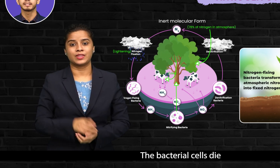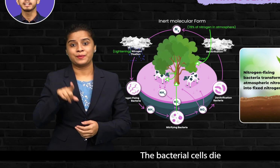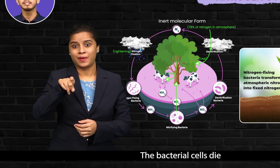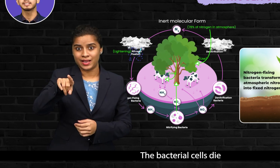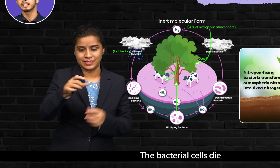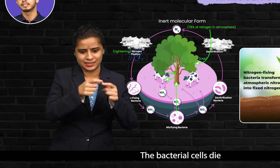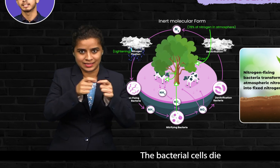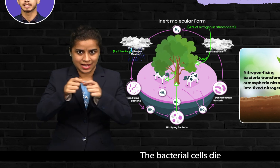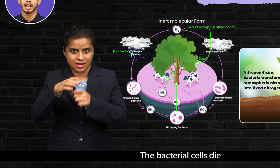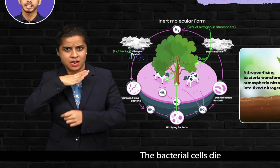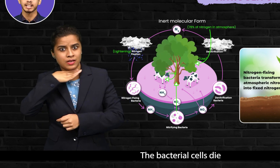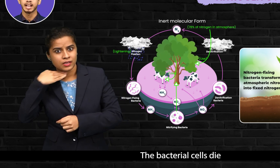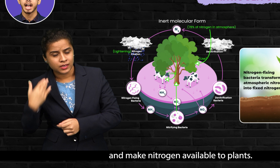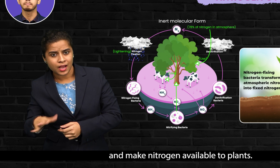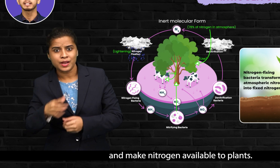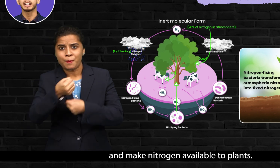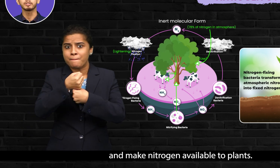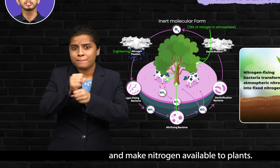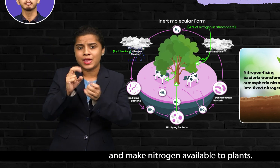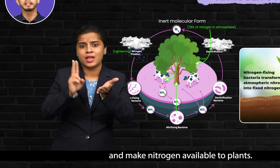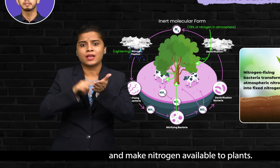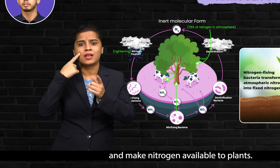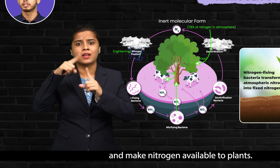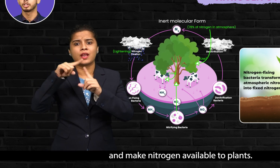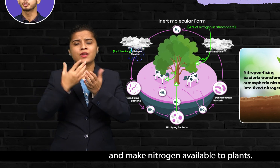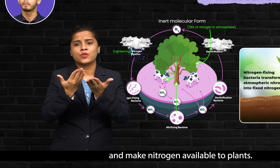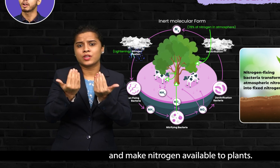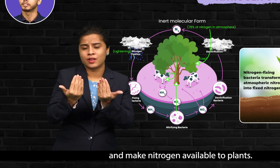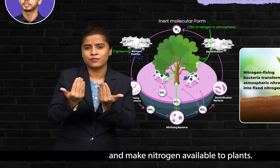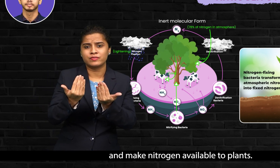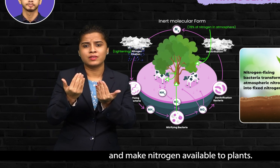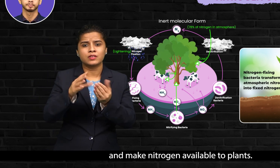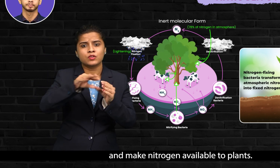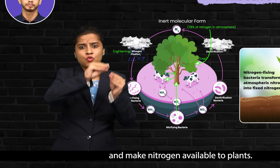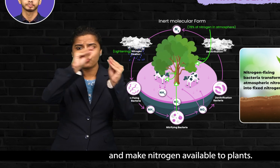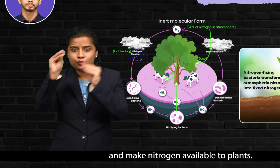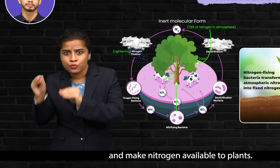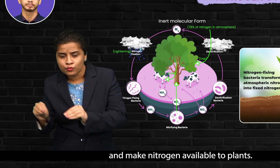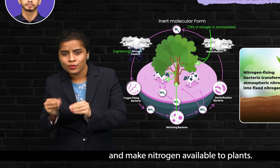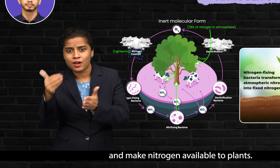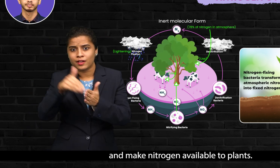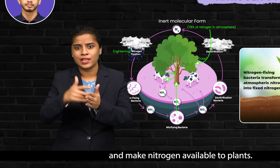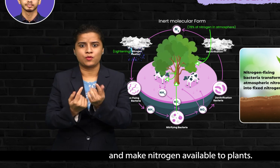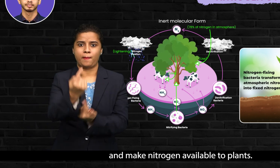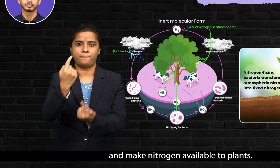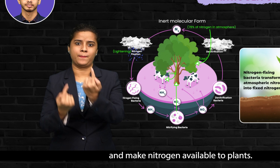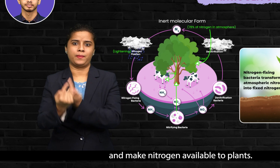The bacterial cells die and make nitrogen available to plants.